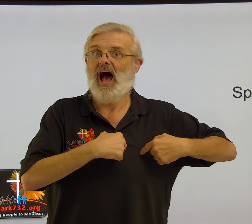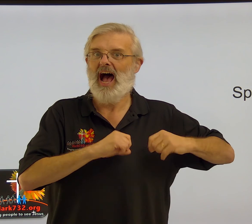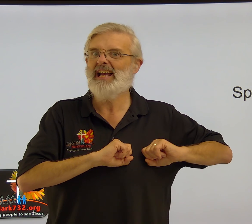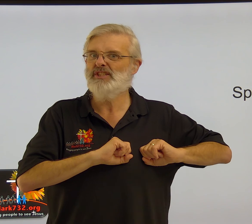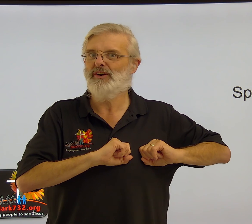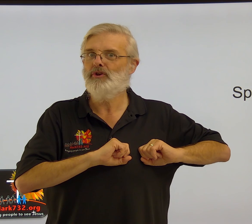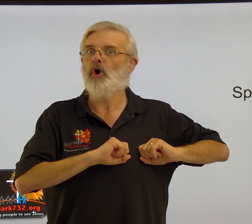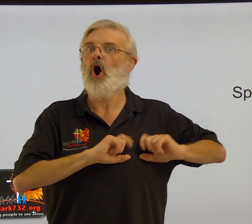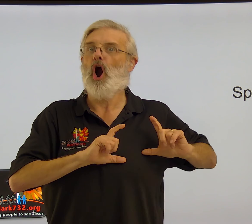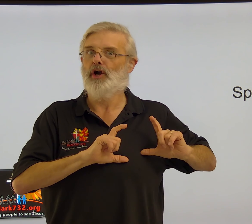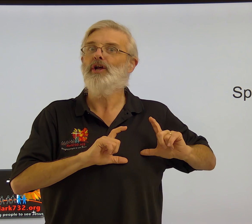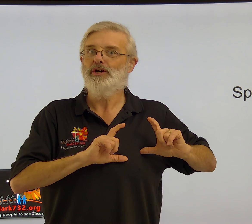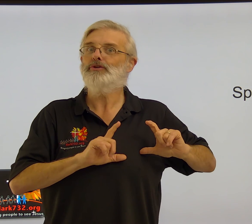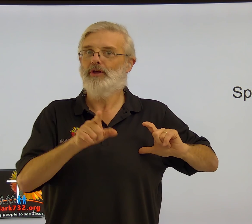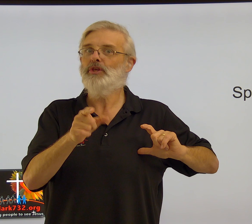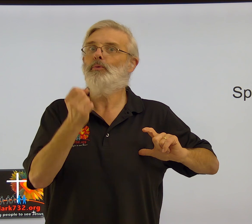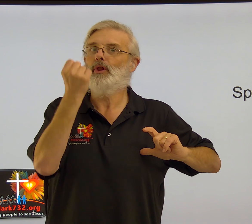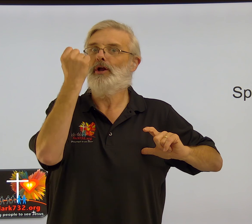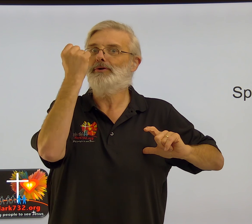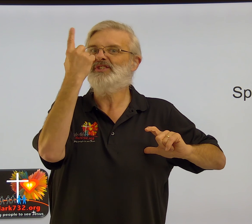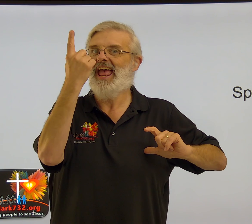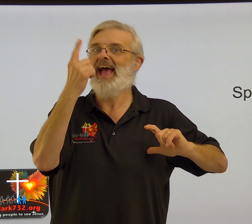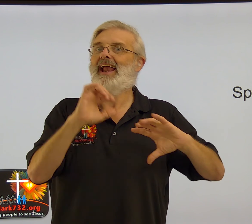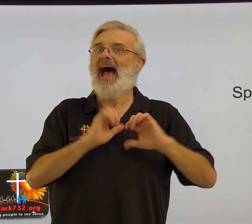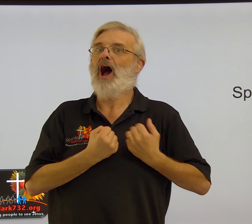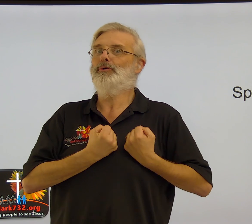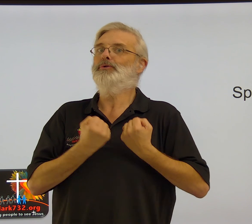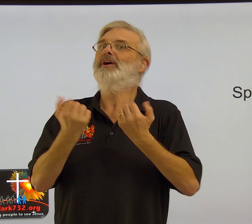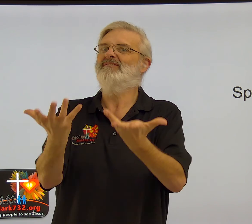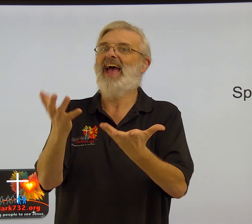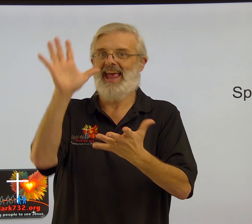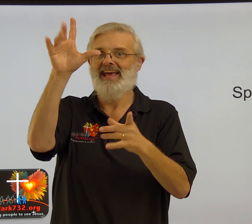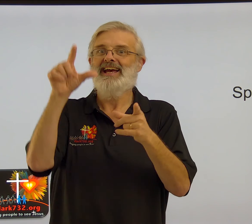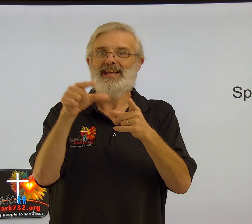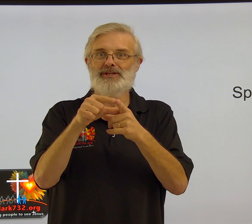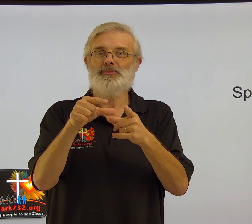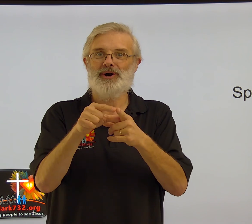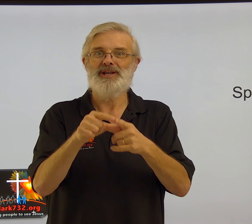eyes of your heart, so that you will understand how to convey His word.